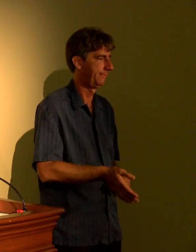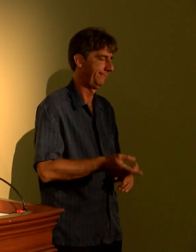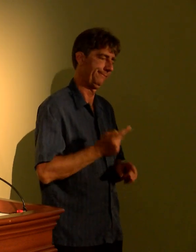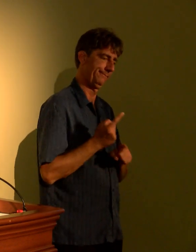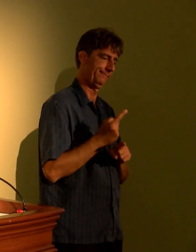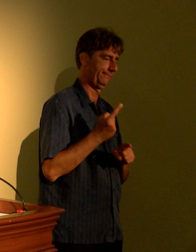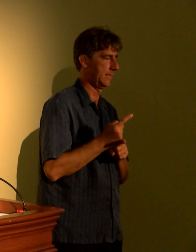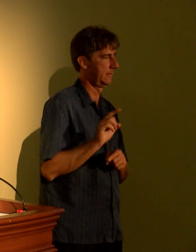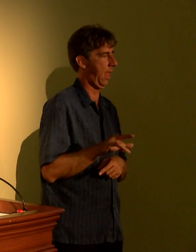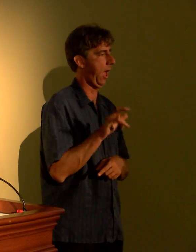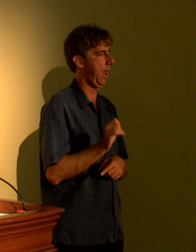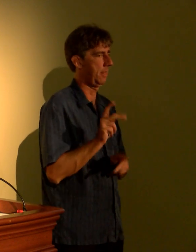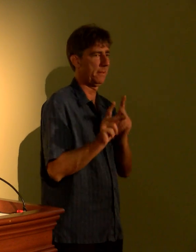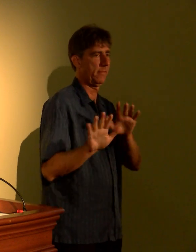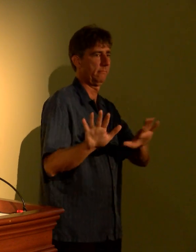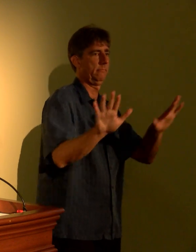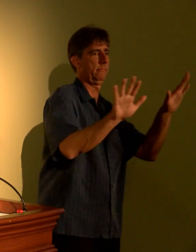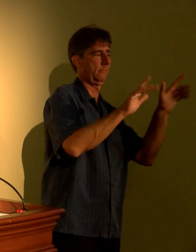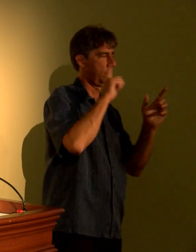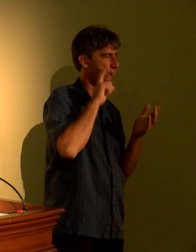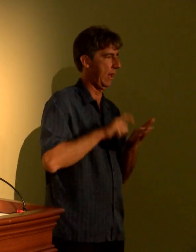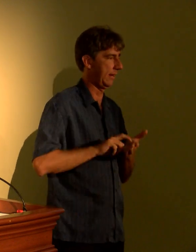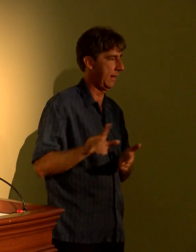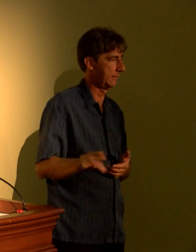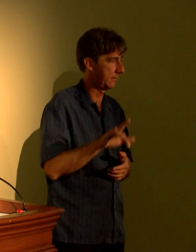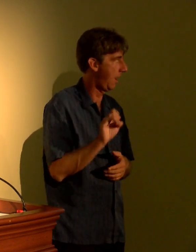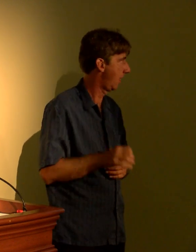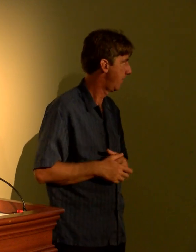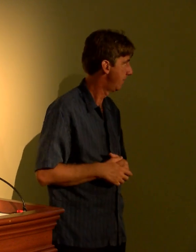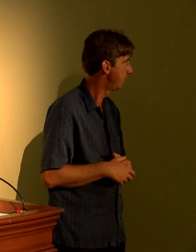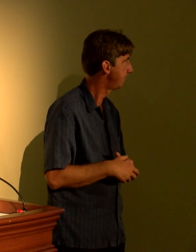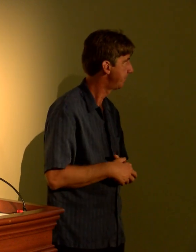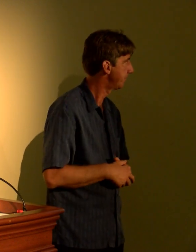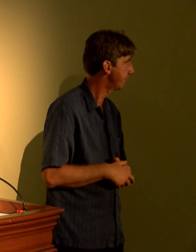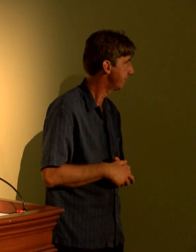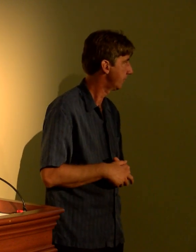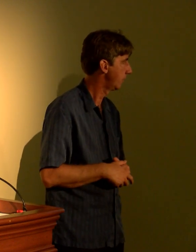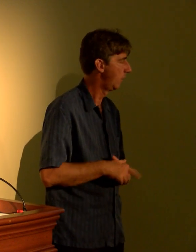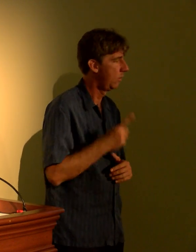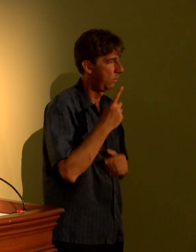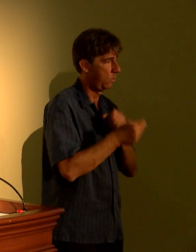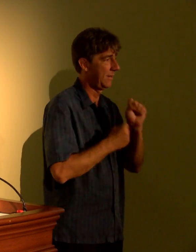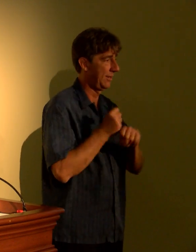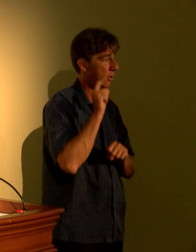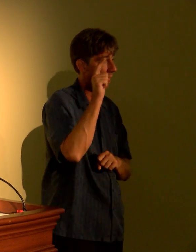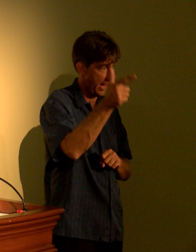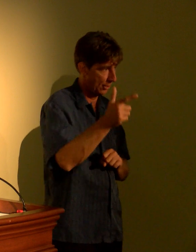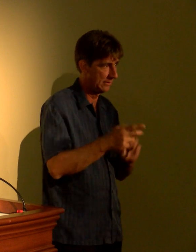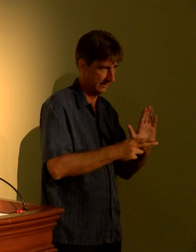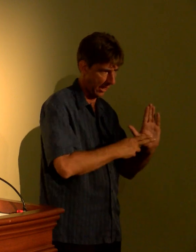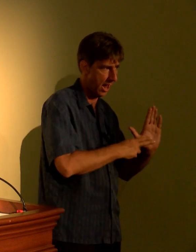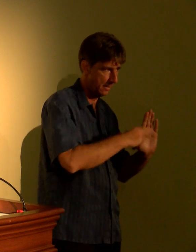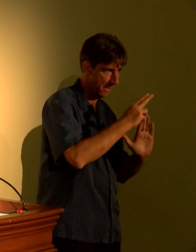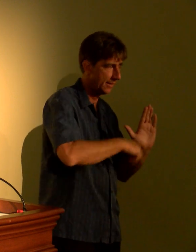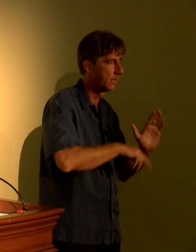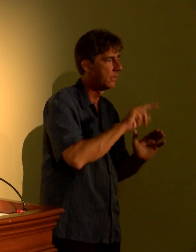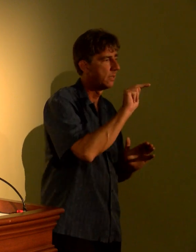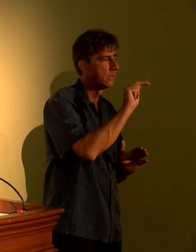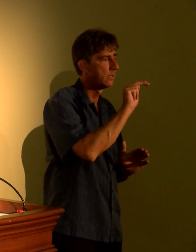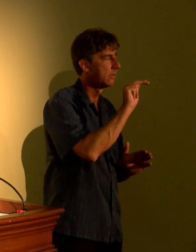area recognize. Other signed paintings just done about a year later placed Brewster down in